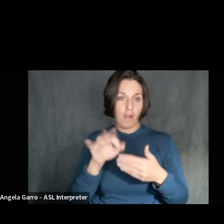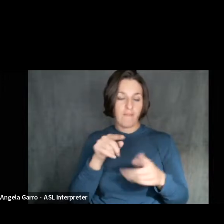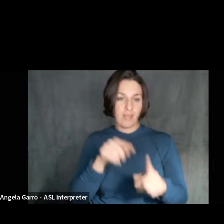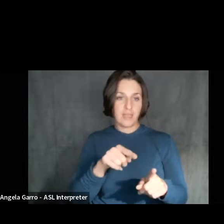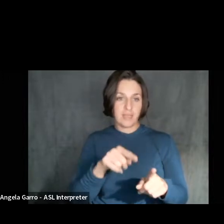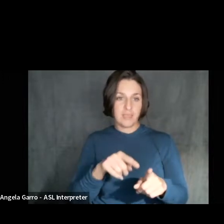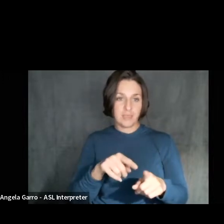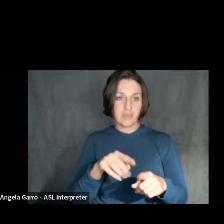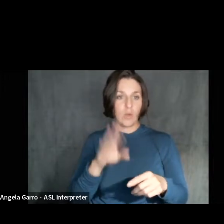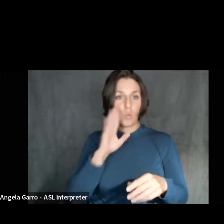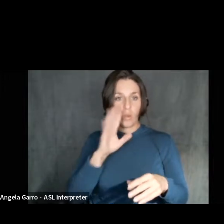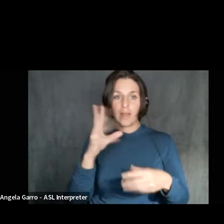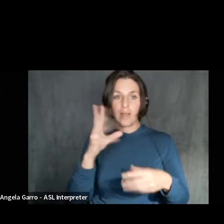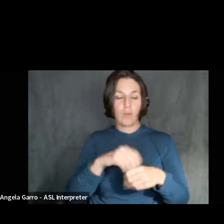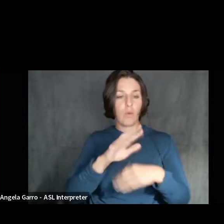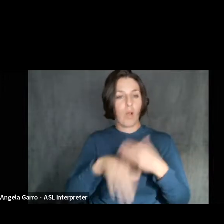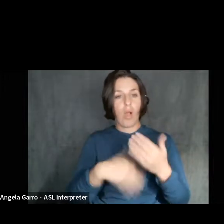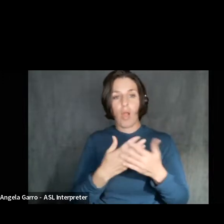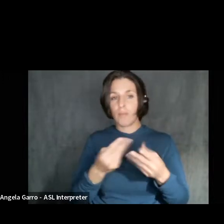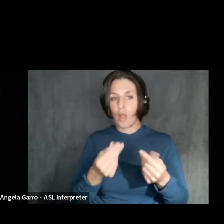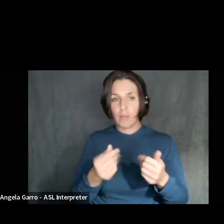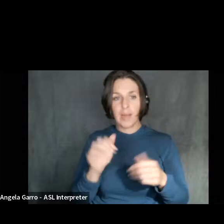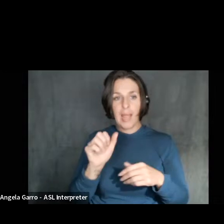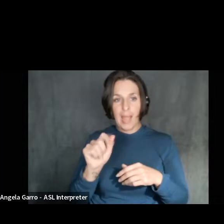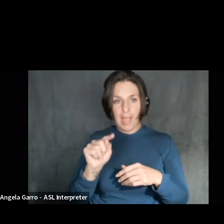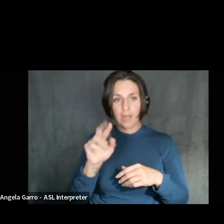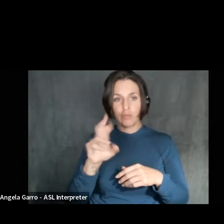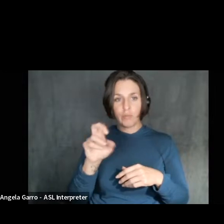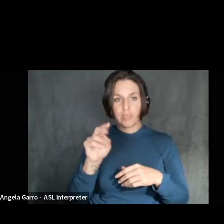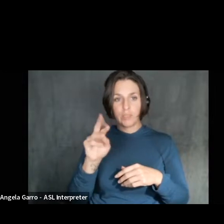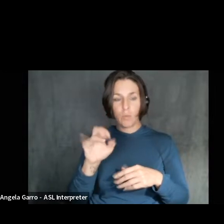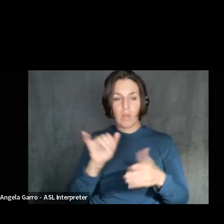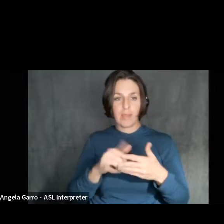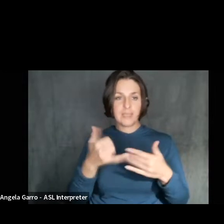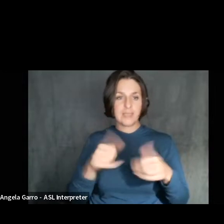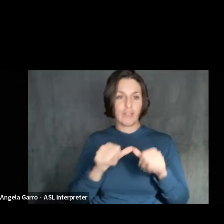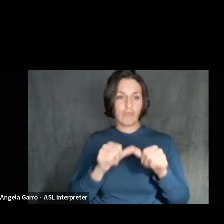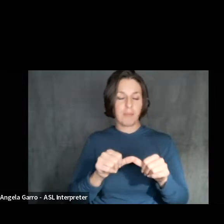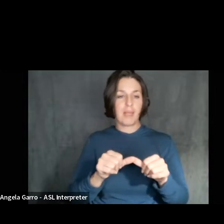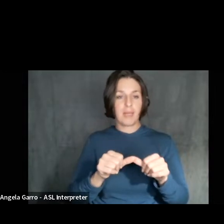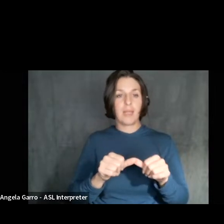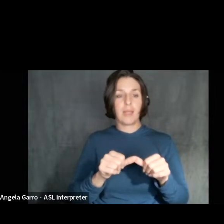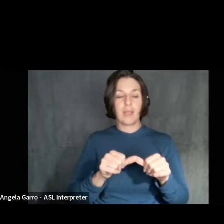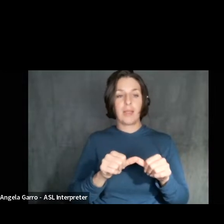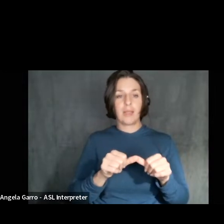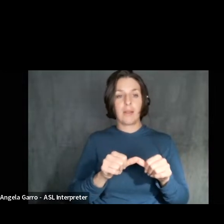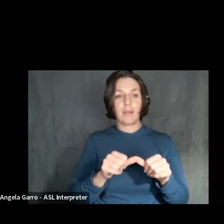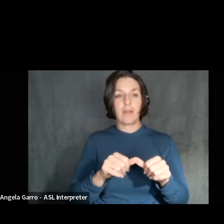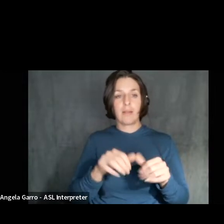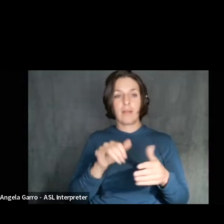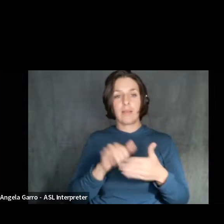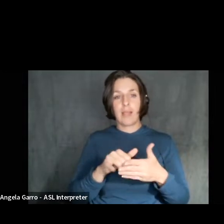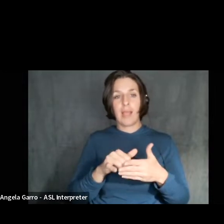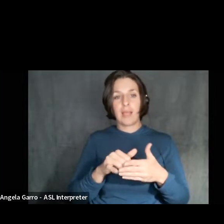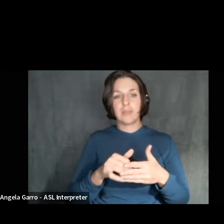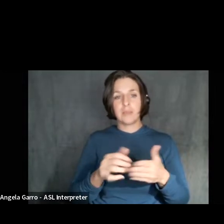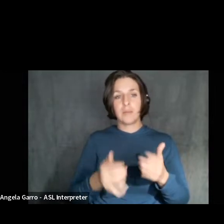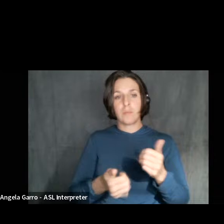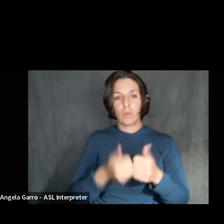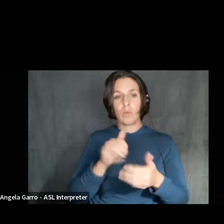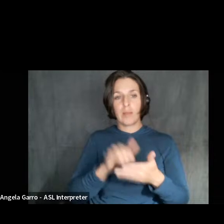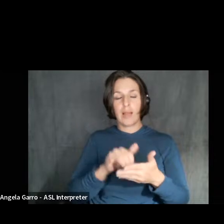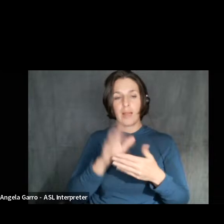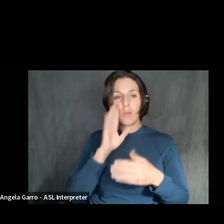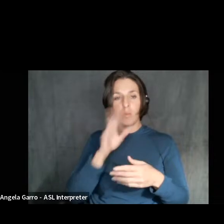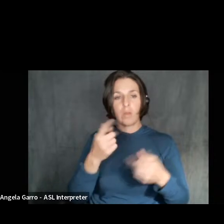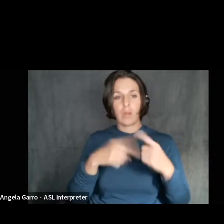yeah, it would include all property at Crestmore that's still remaining. So that is likely to come at the November 21st